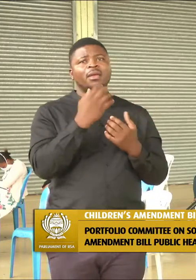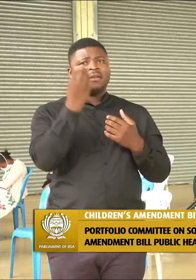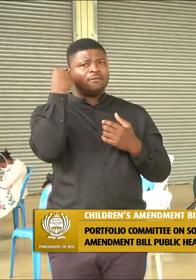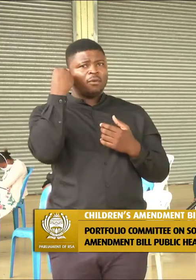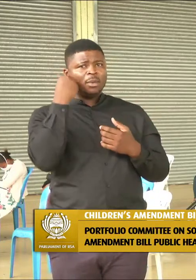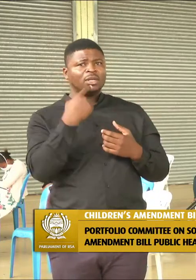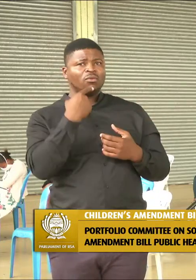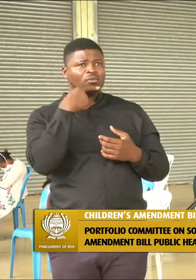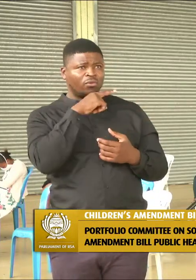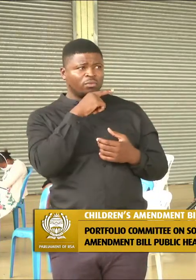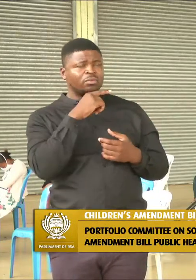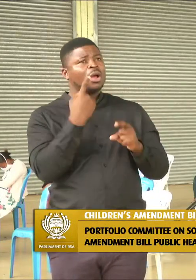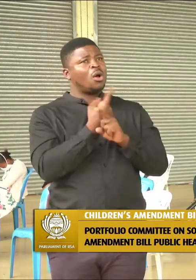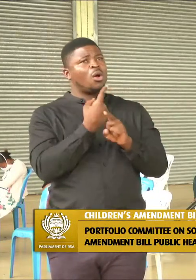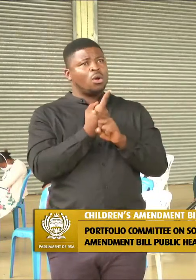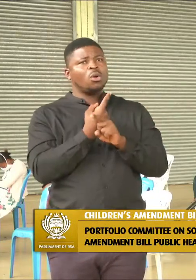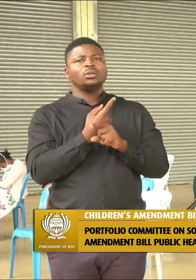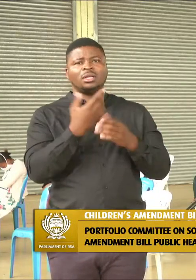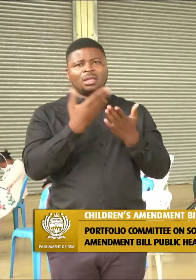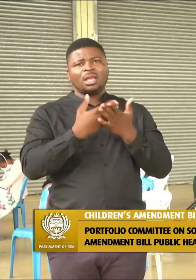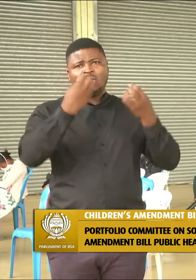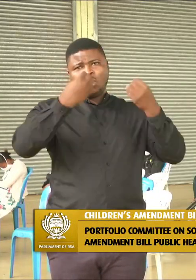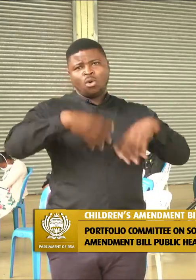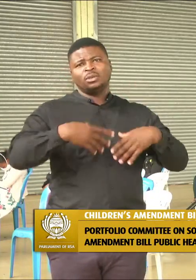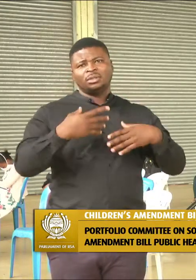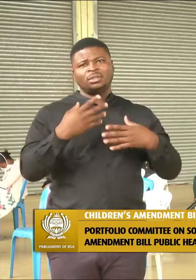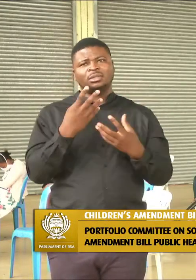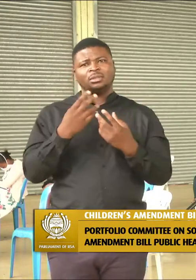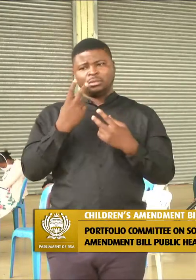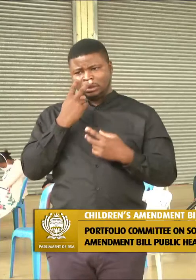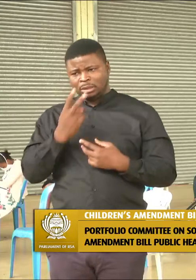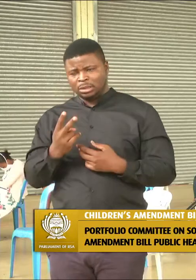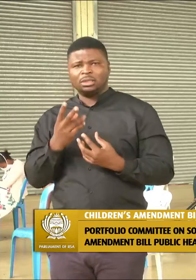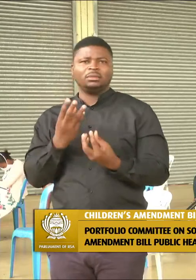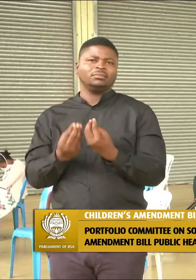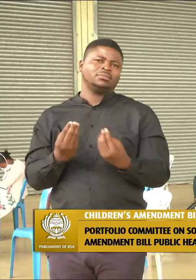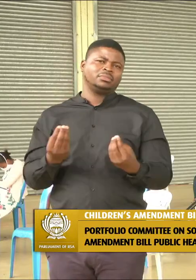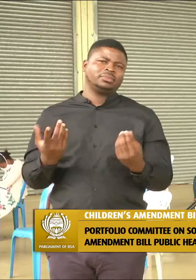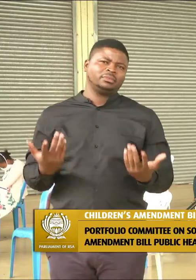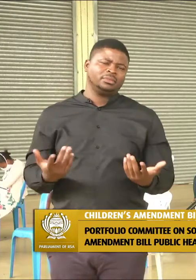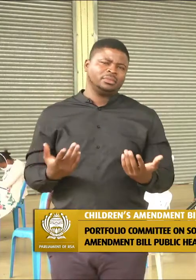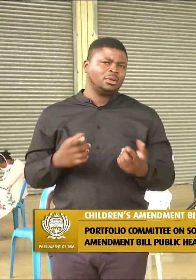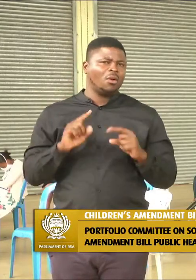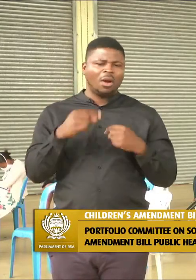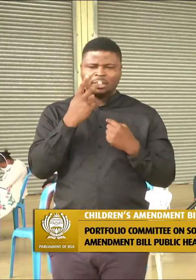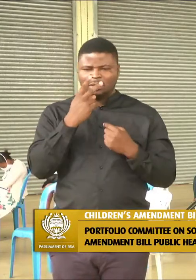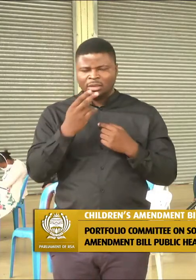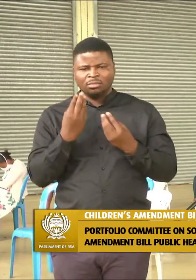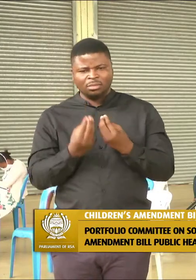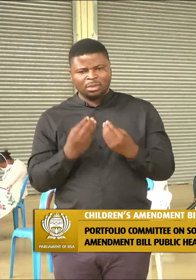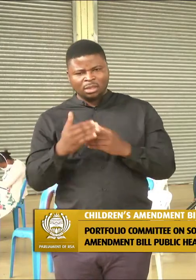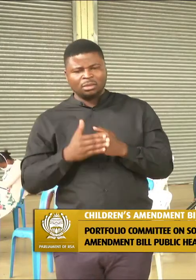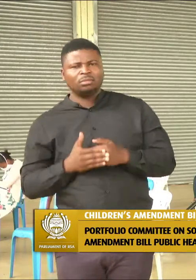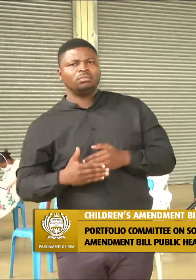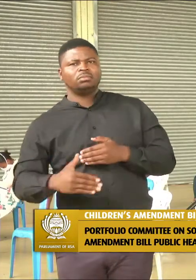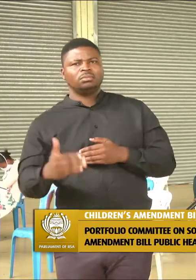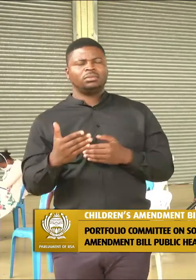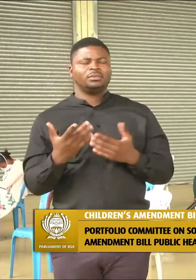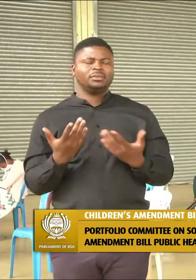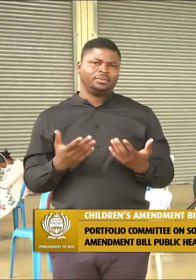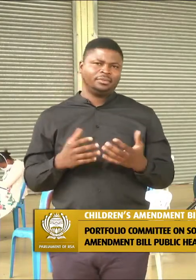not, you will lose your child. Uma ke lokho kumangalelwa okungamanga sekufika lapha yakumameli